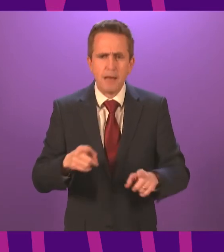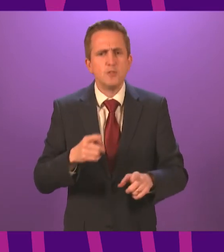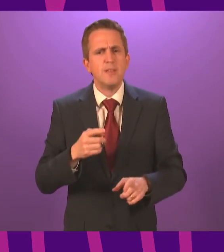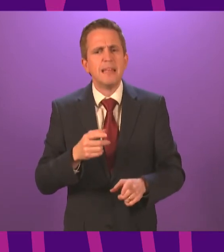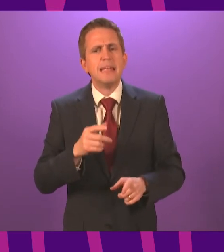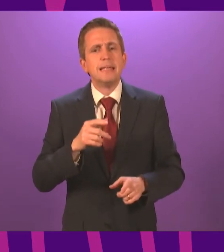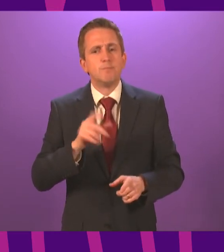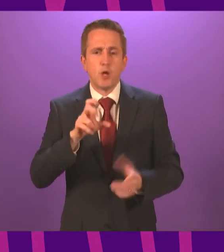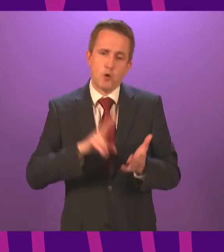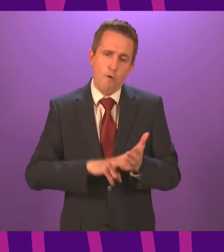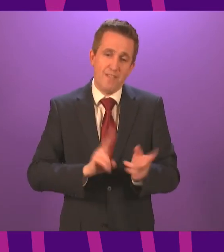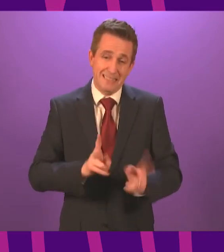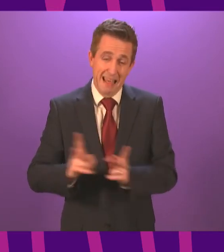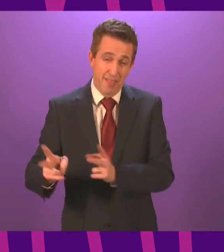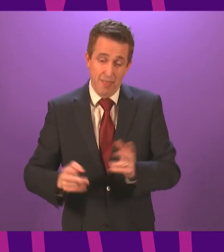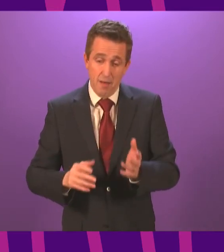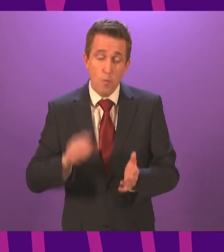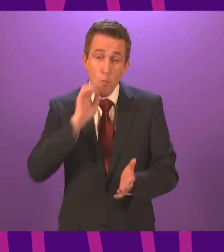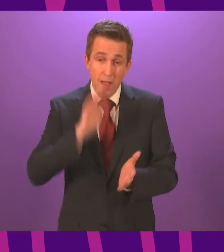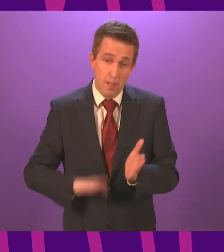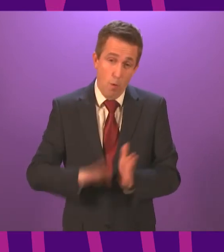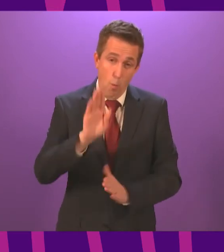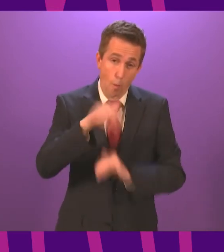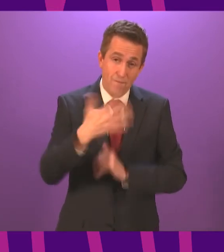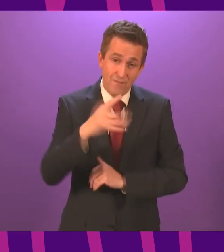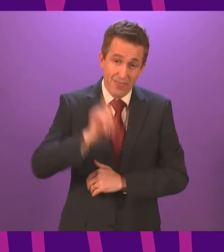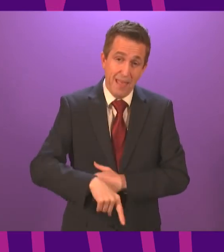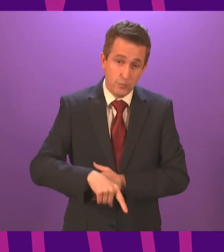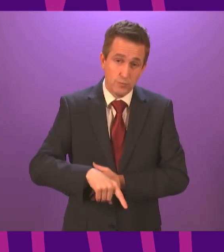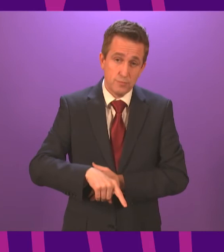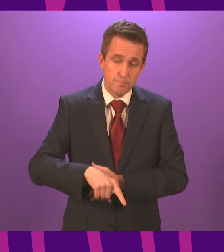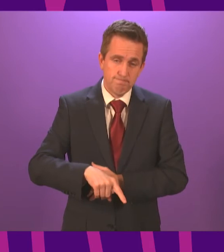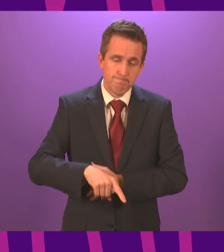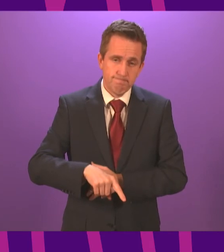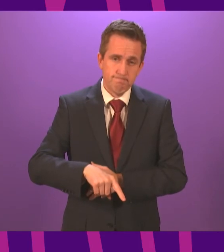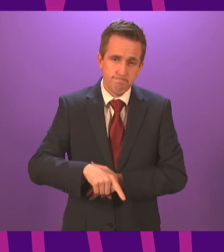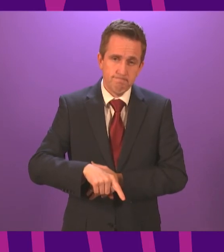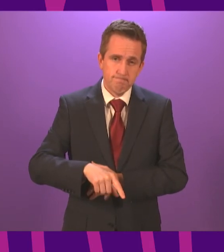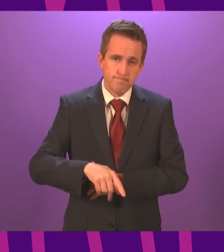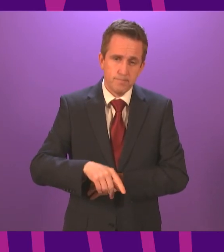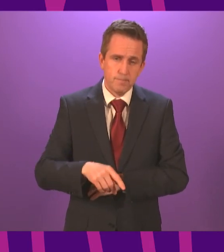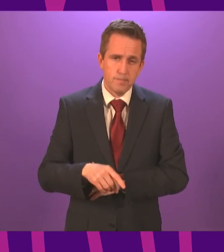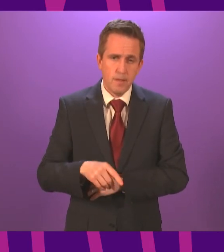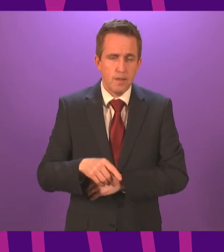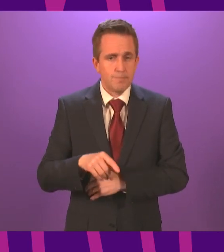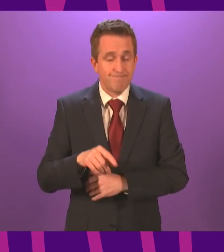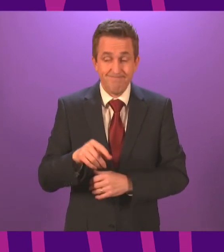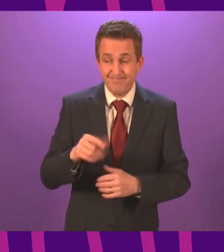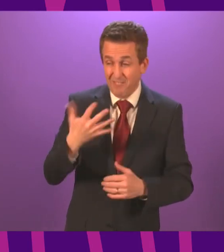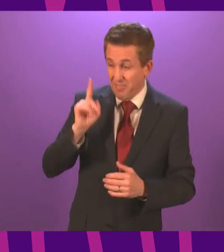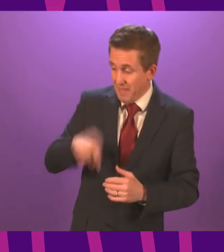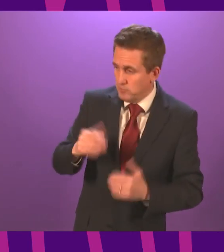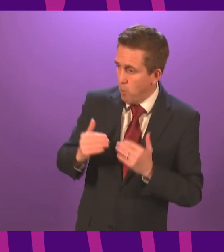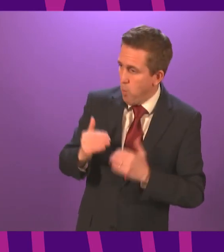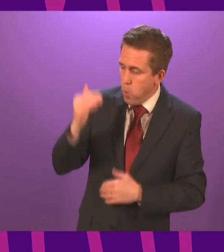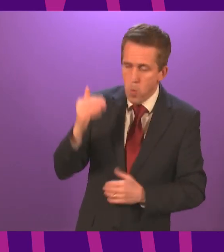to pass the 5,000 mark this week. It is a stark reminder of why restrictions of